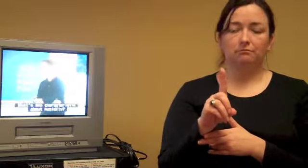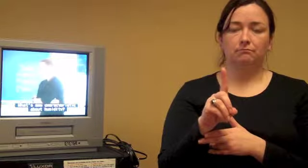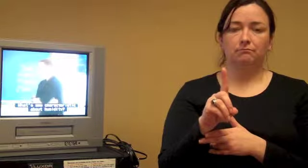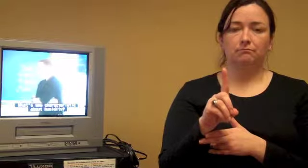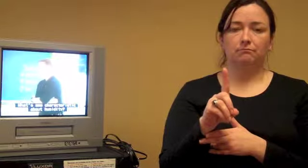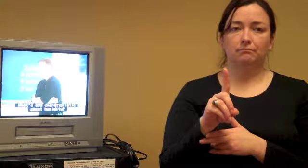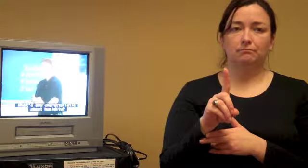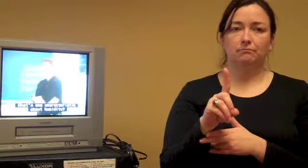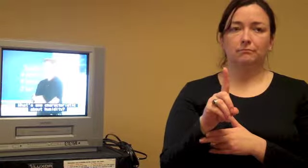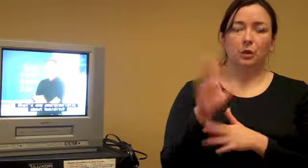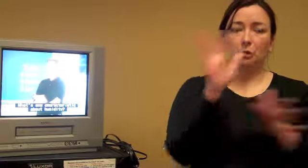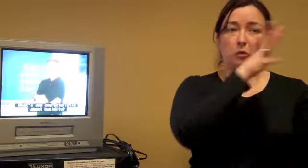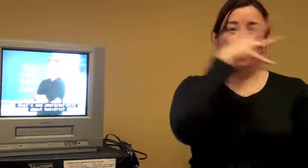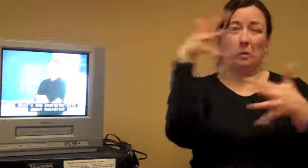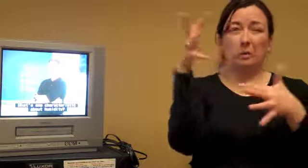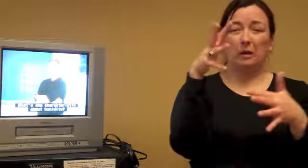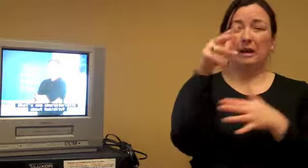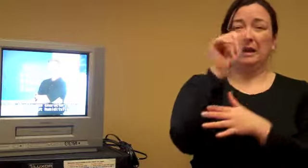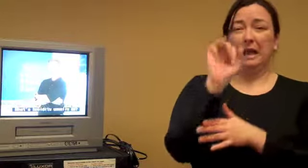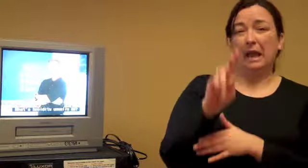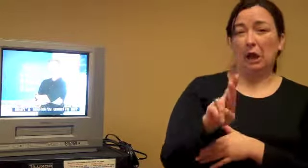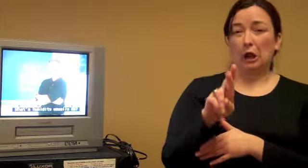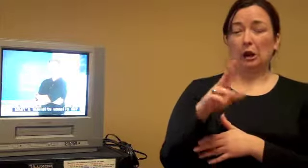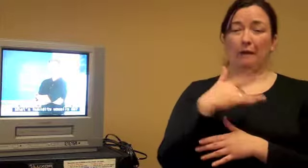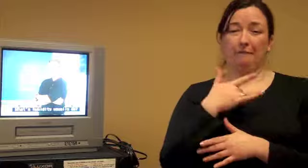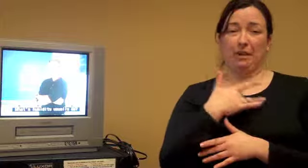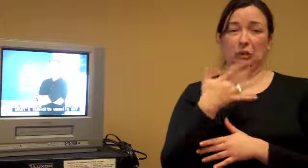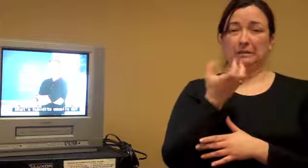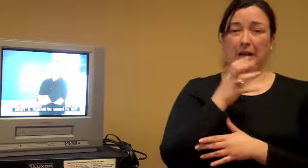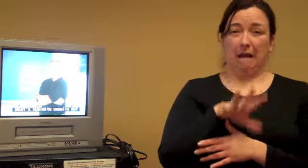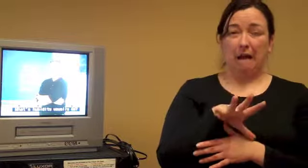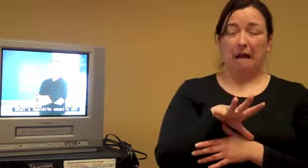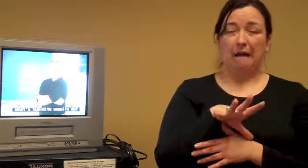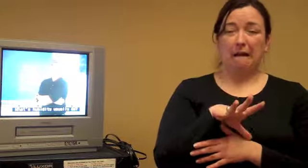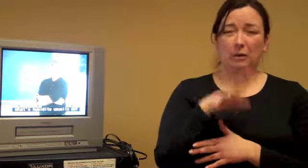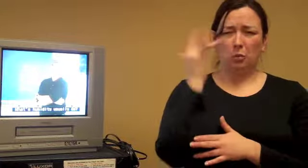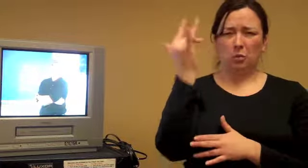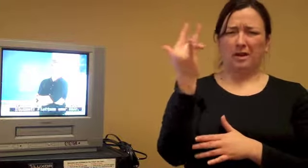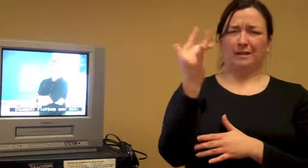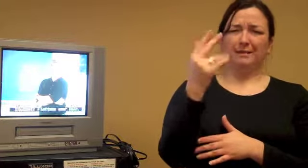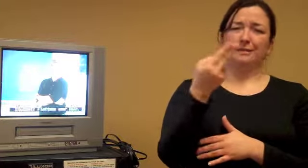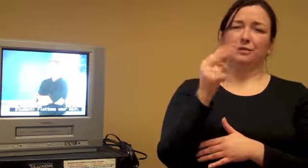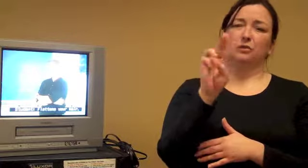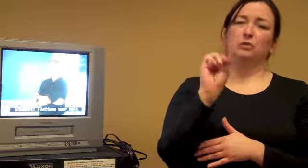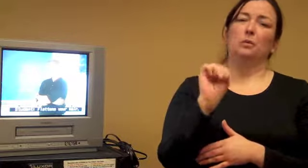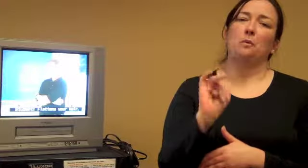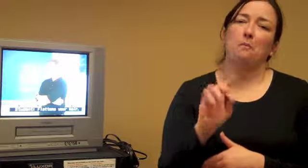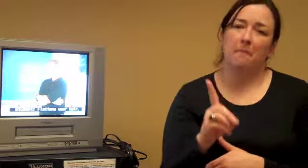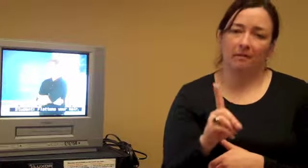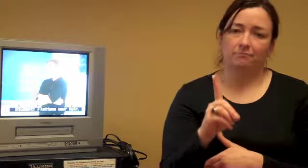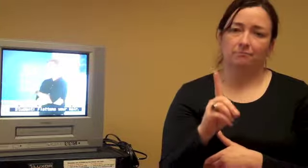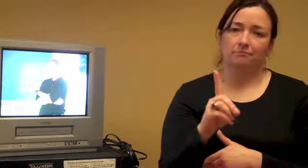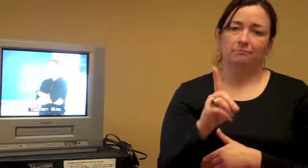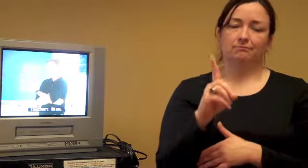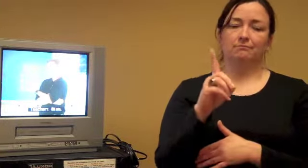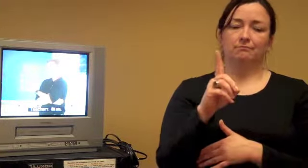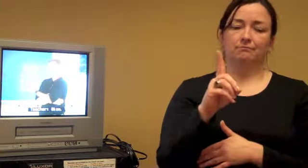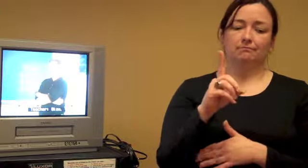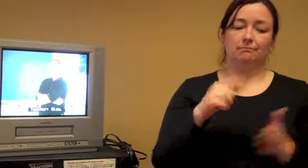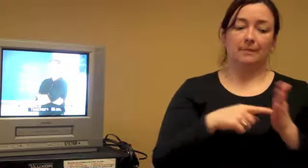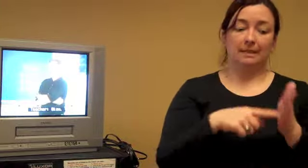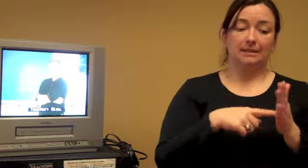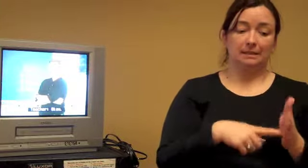What's one characteristic about humidity? What's humidity usually do? Flattens your hair.